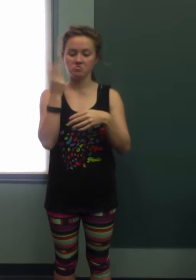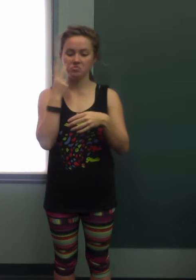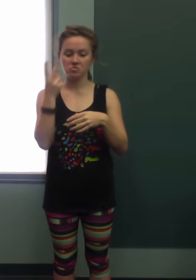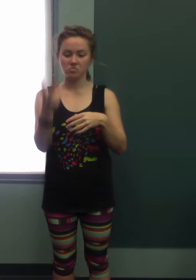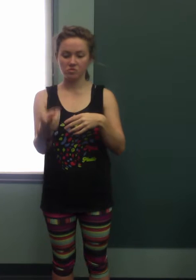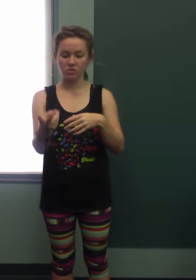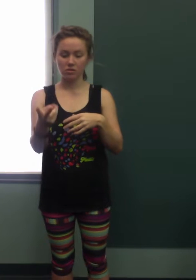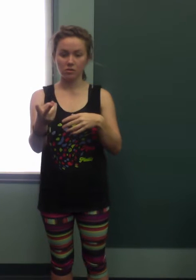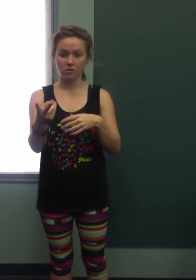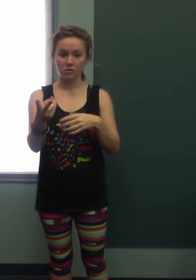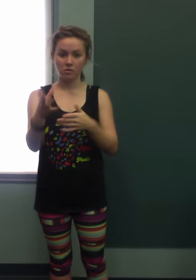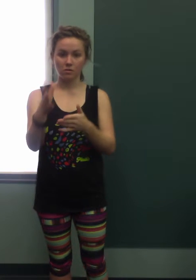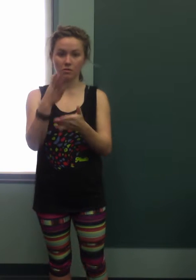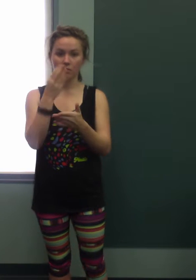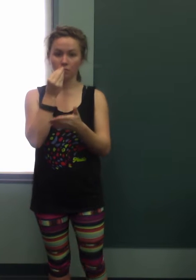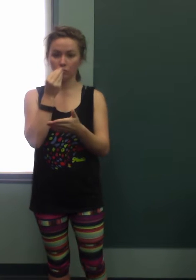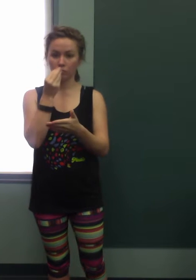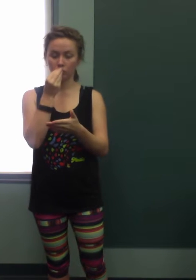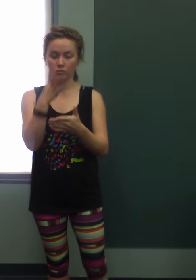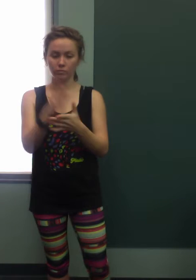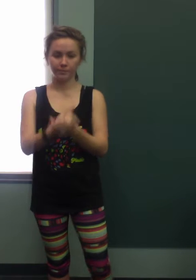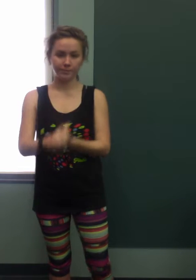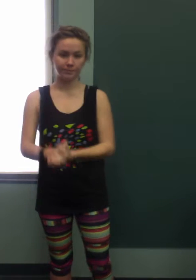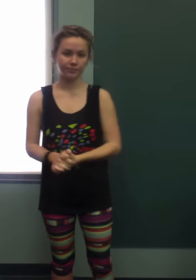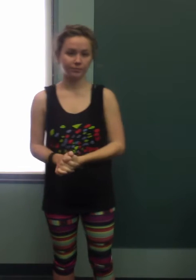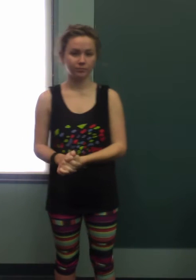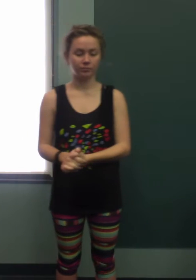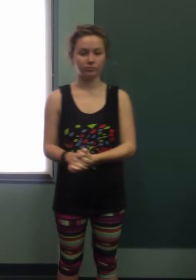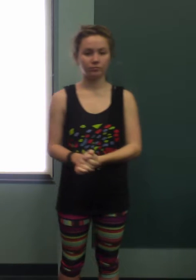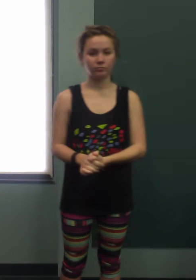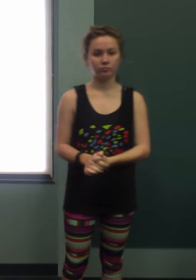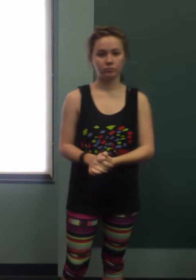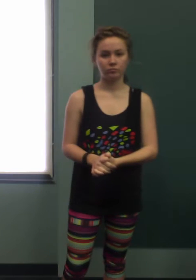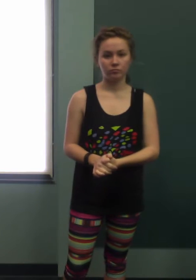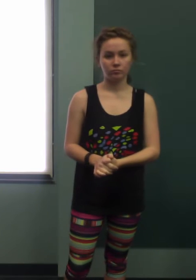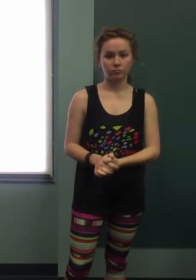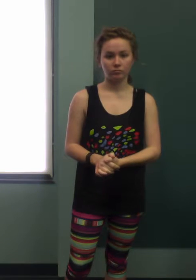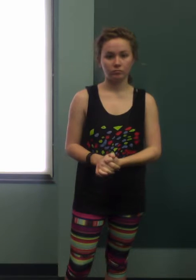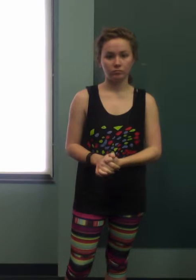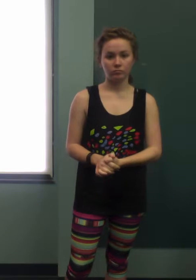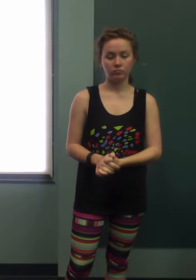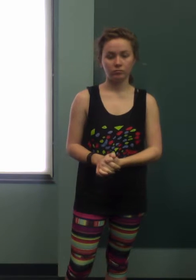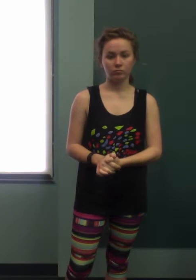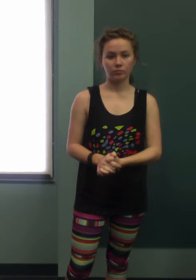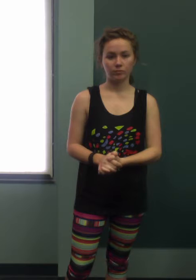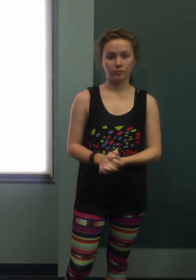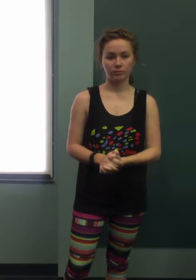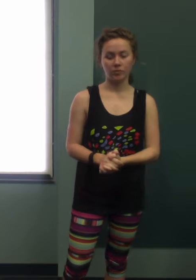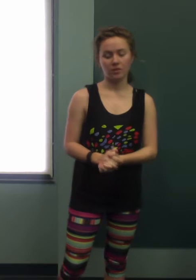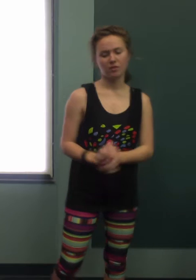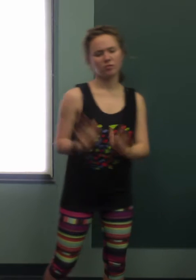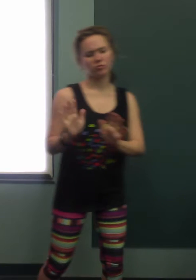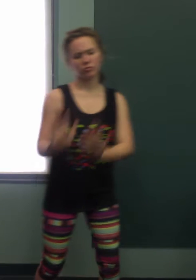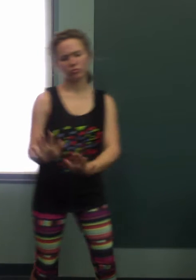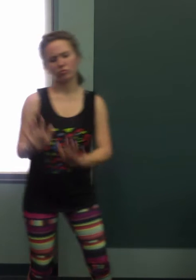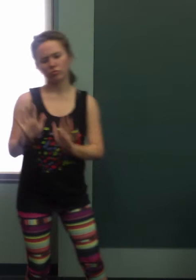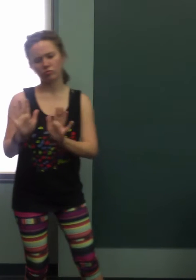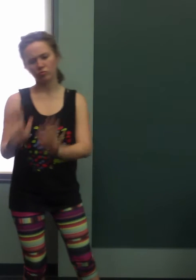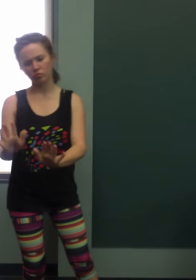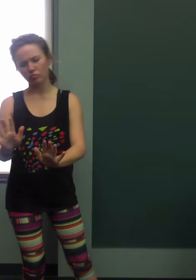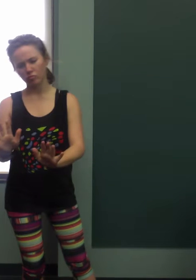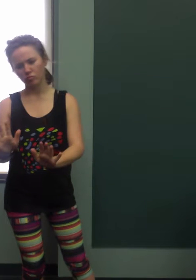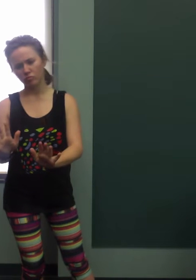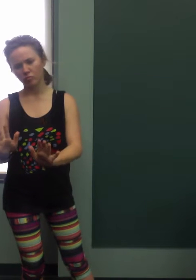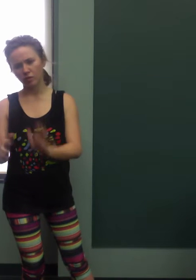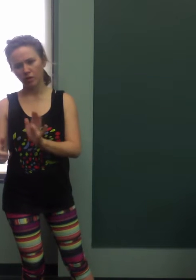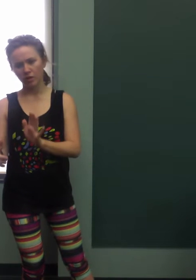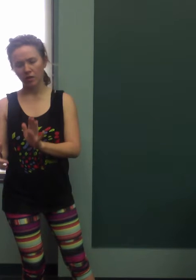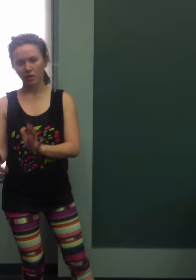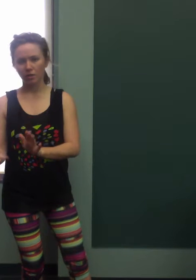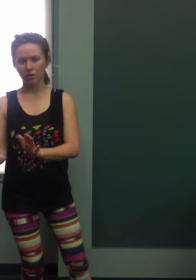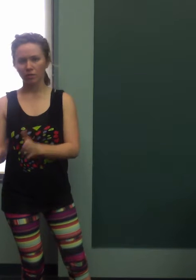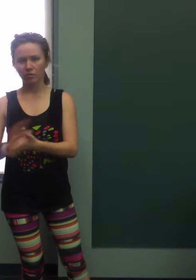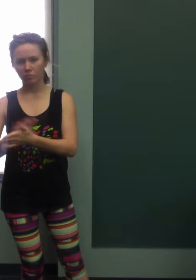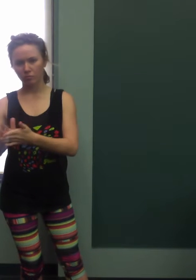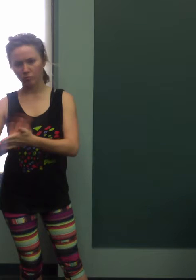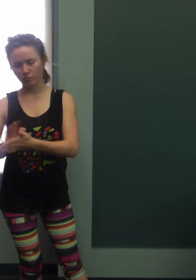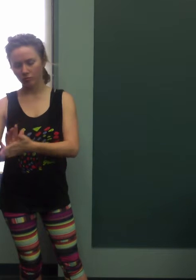same thing works with us. There's a great episode of The Office where Jim gets Dwight to Pavlovian respond to a